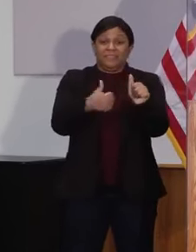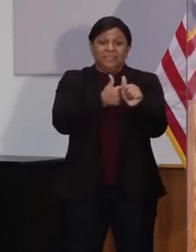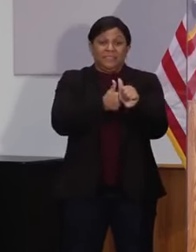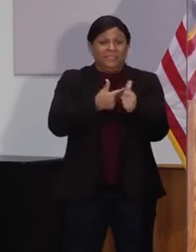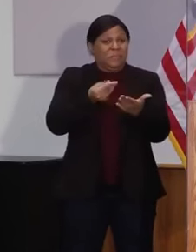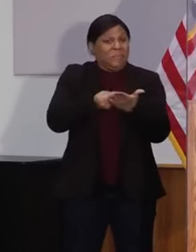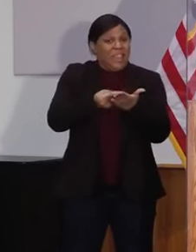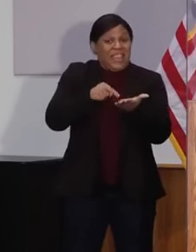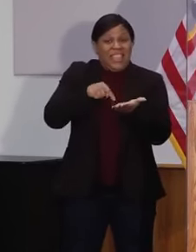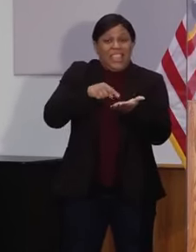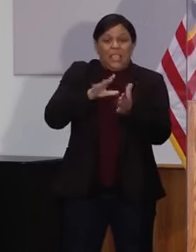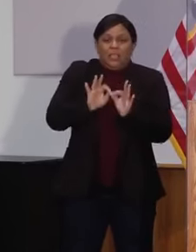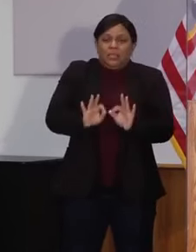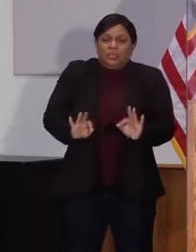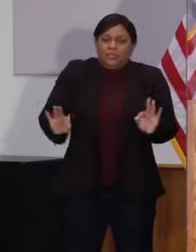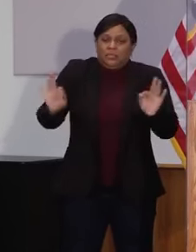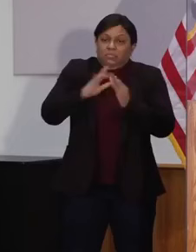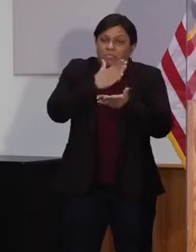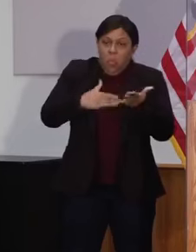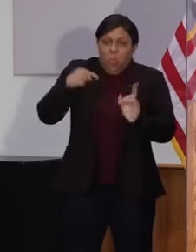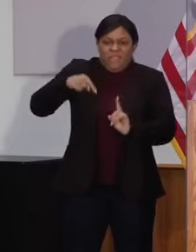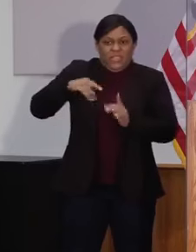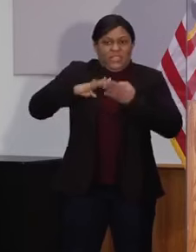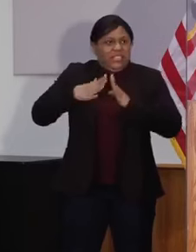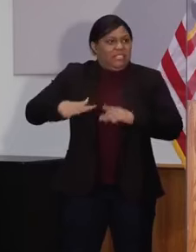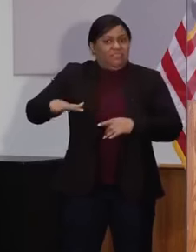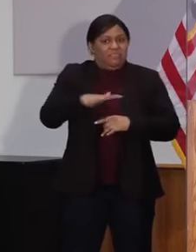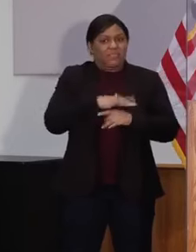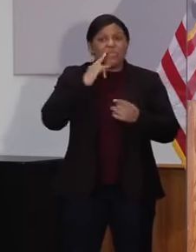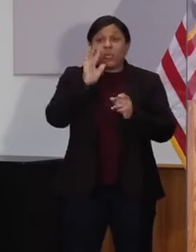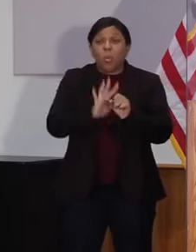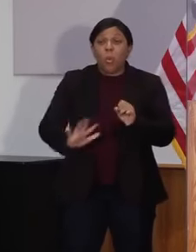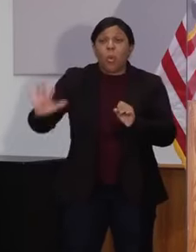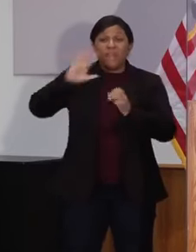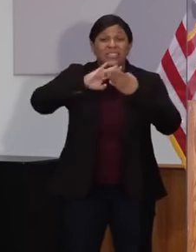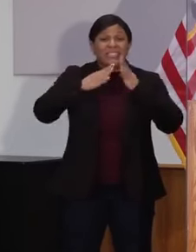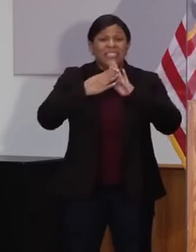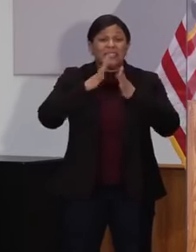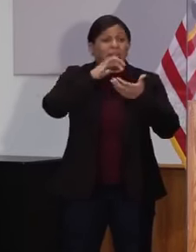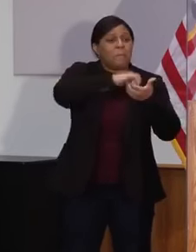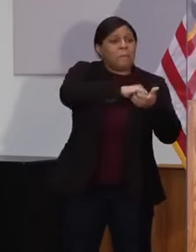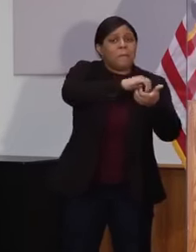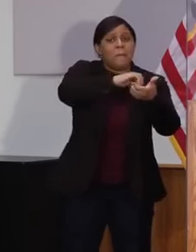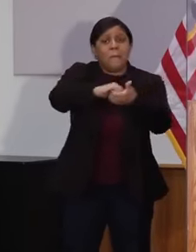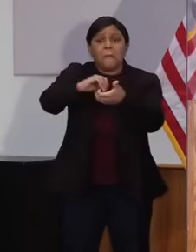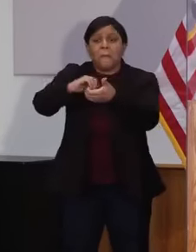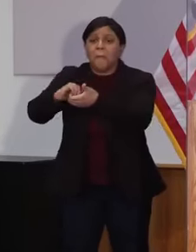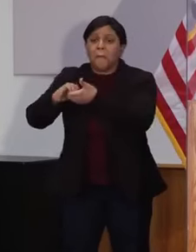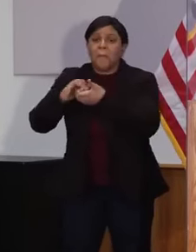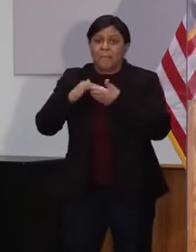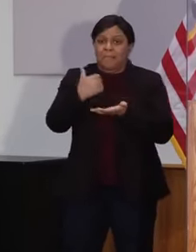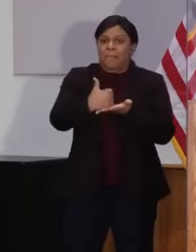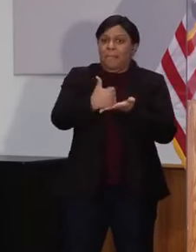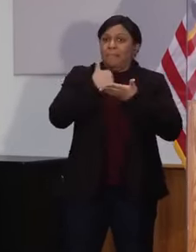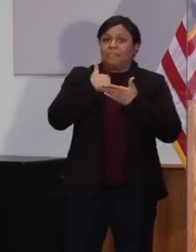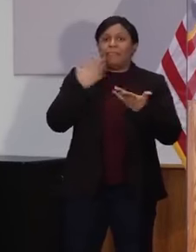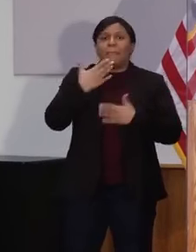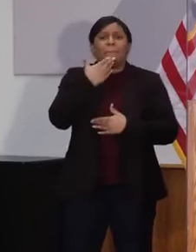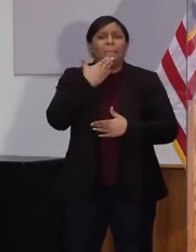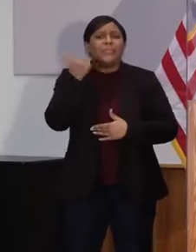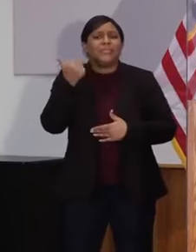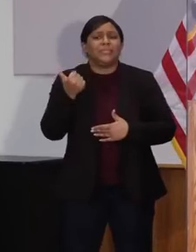and it's a major asset for many other cities around the state. Collaboration with others offers us the best opportunity to provide